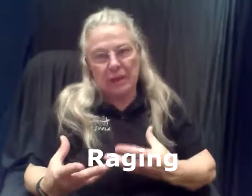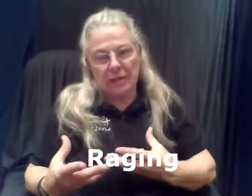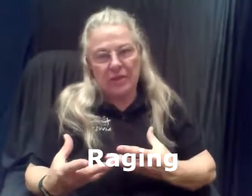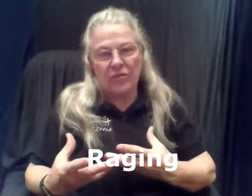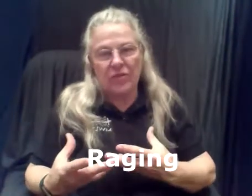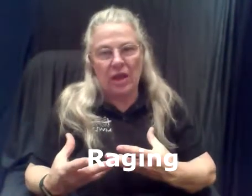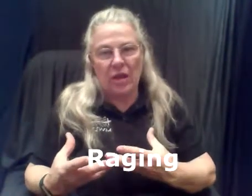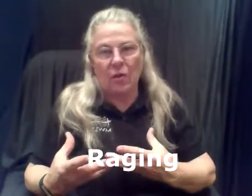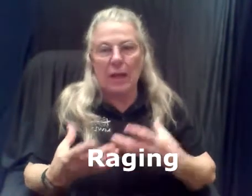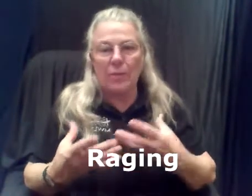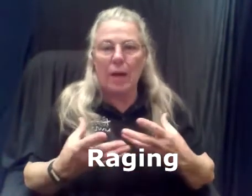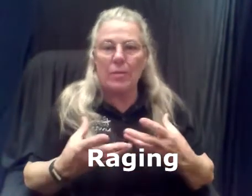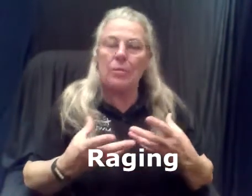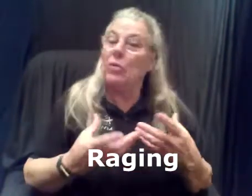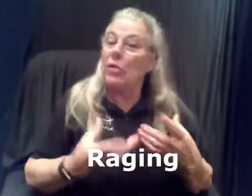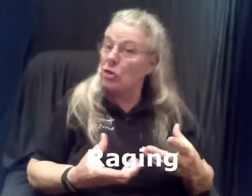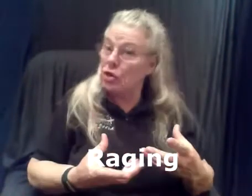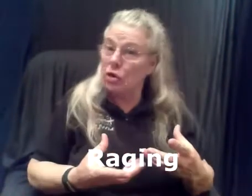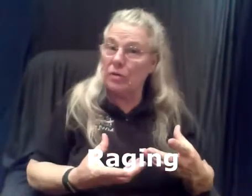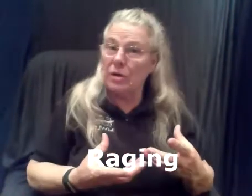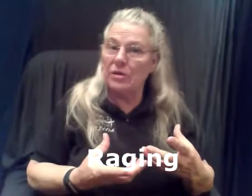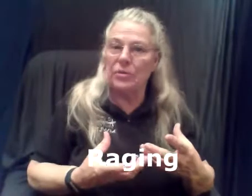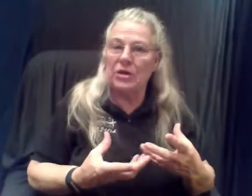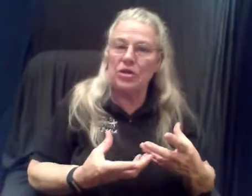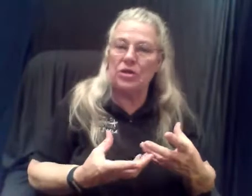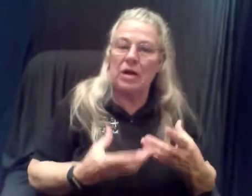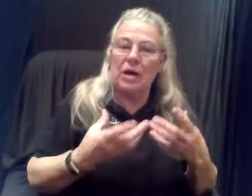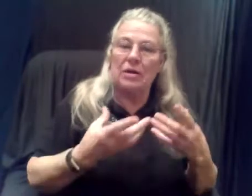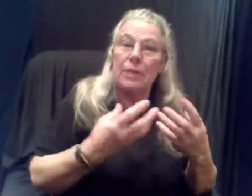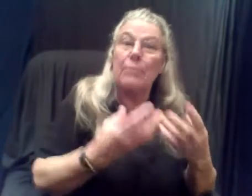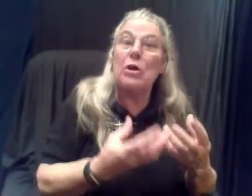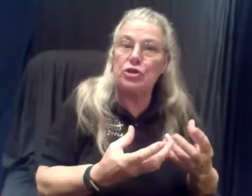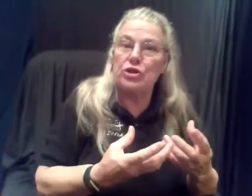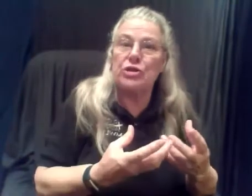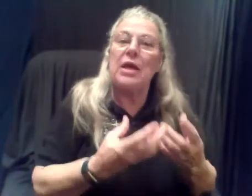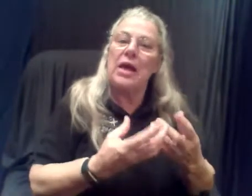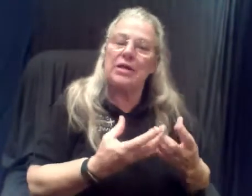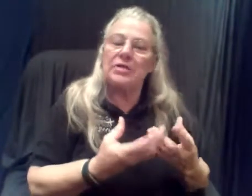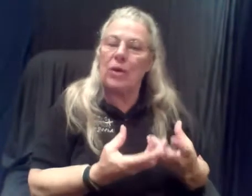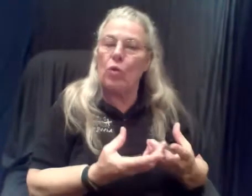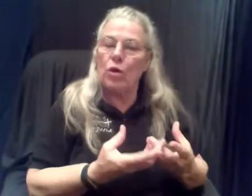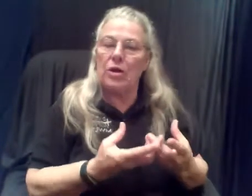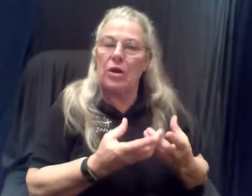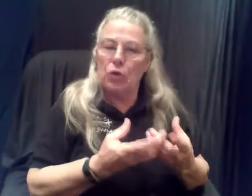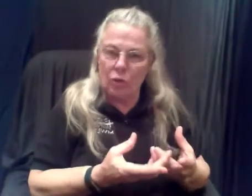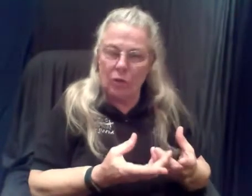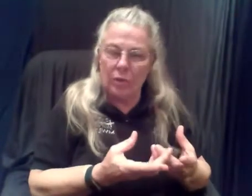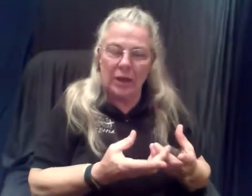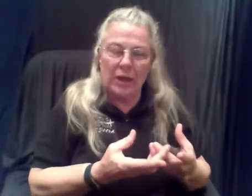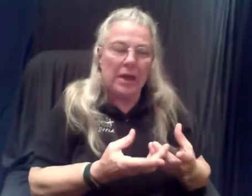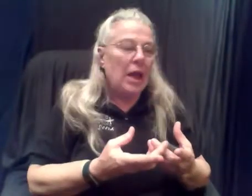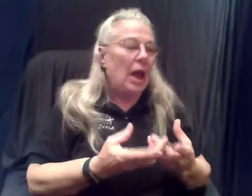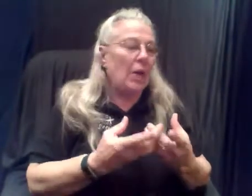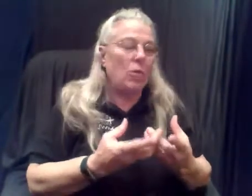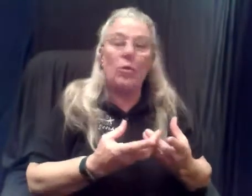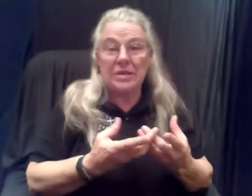this video, I probably will not show near as much emotion as I would normally. I will be singing